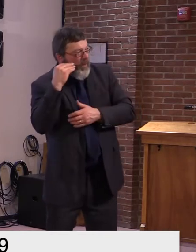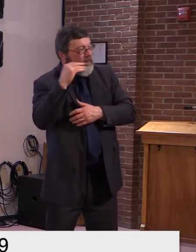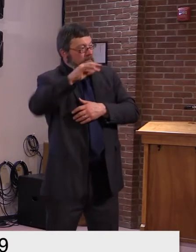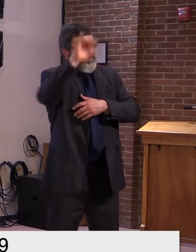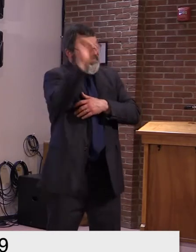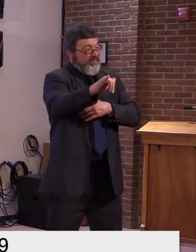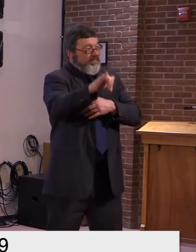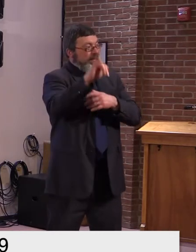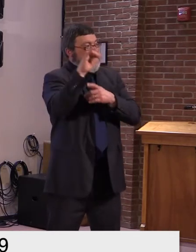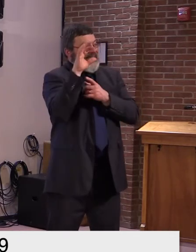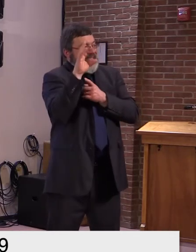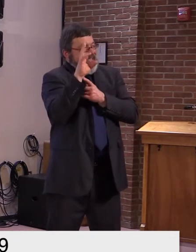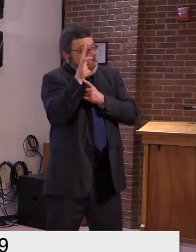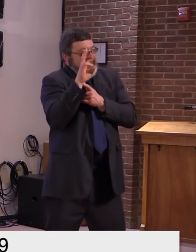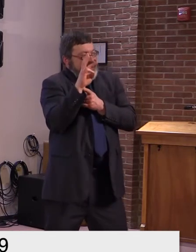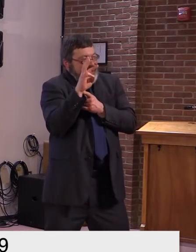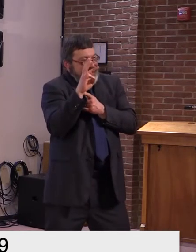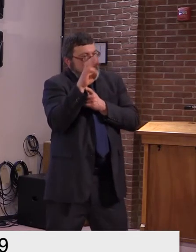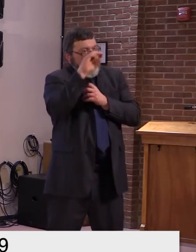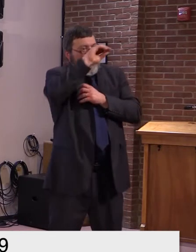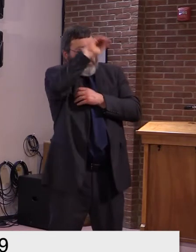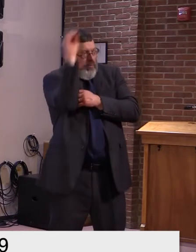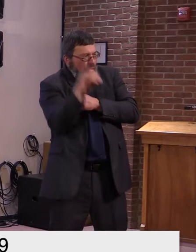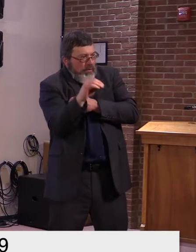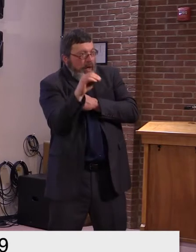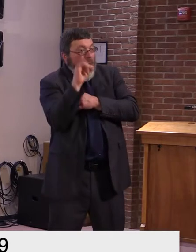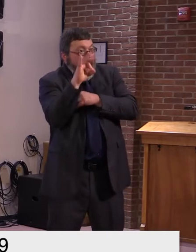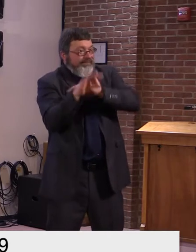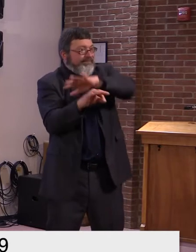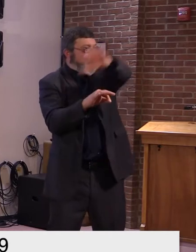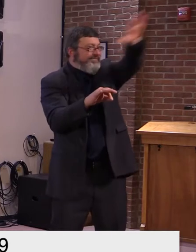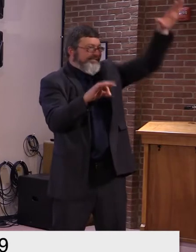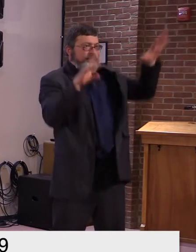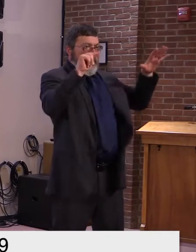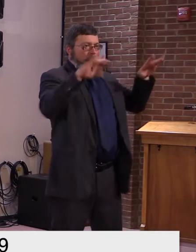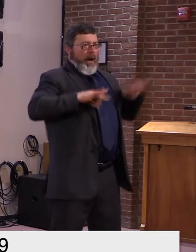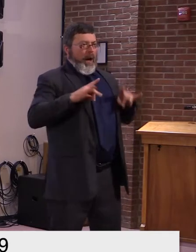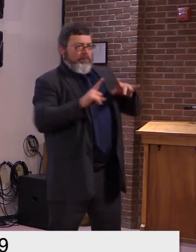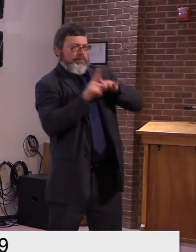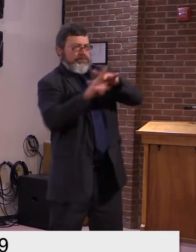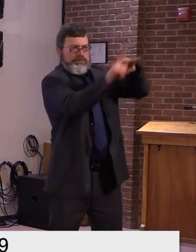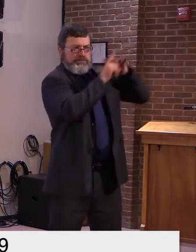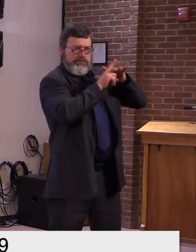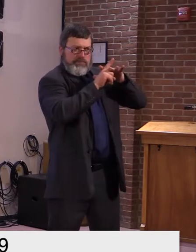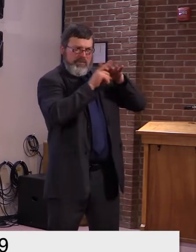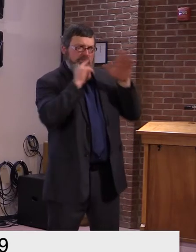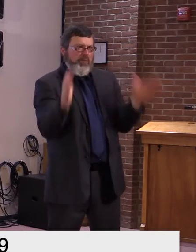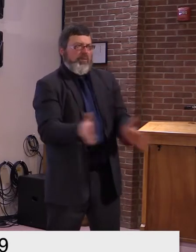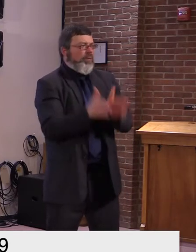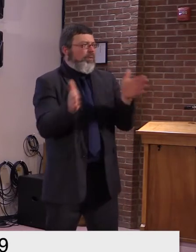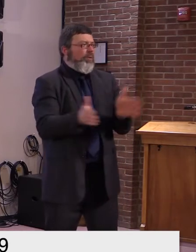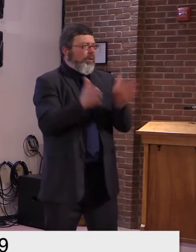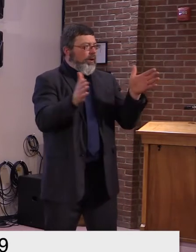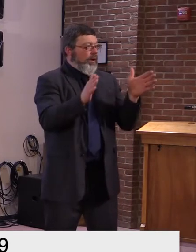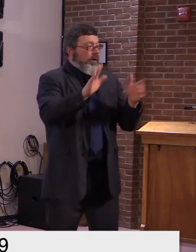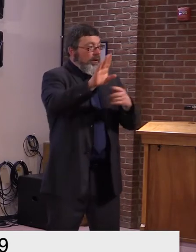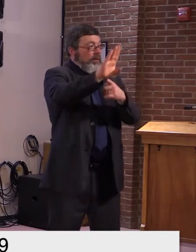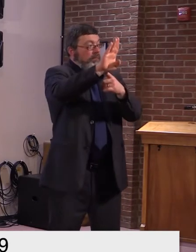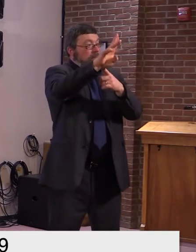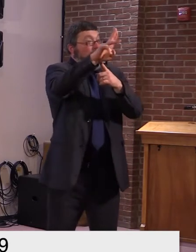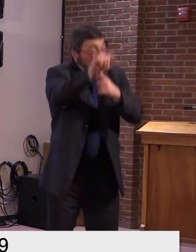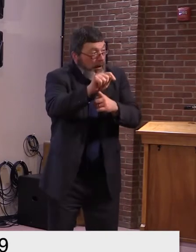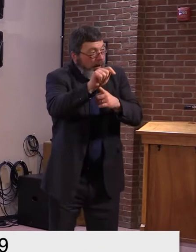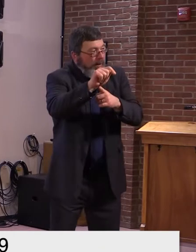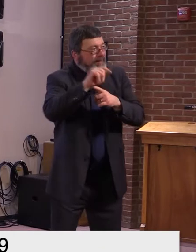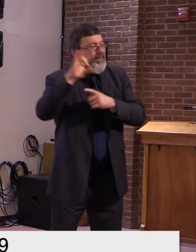residents in these facilities make up over 70% of our deaths in Vermont. Again, really emphasizing how critical it is to get